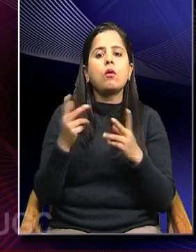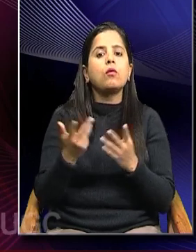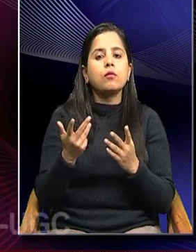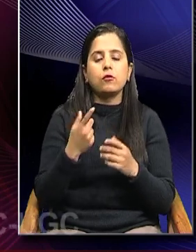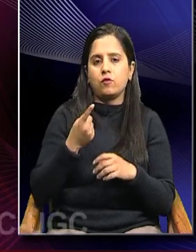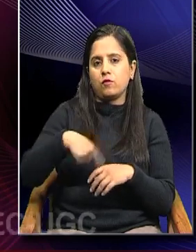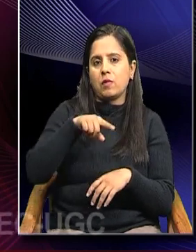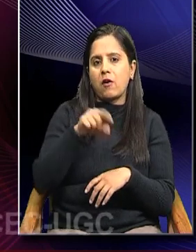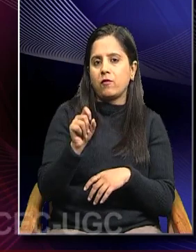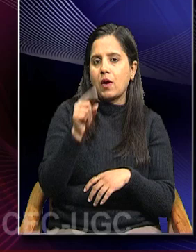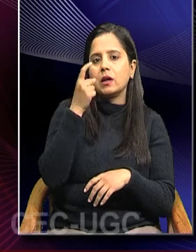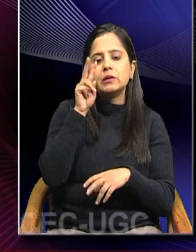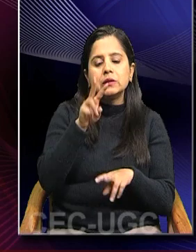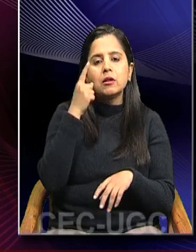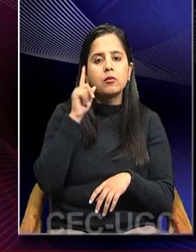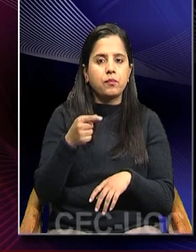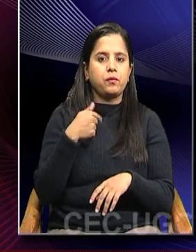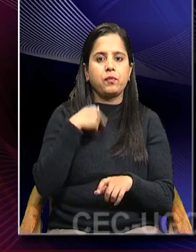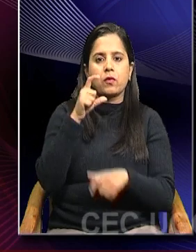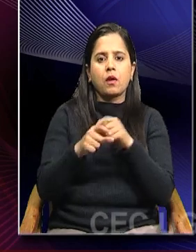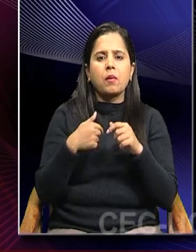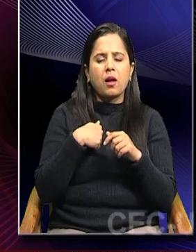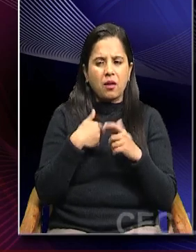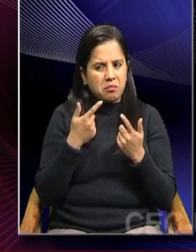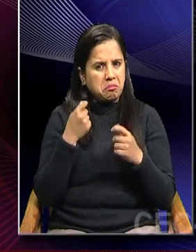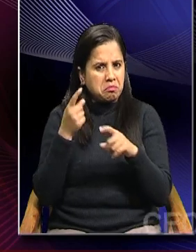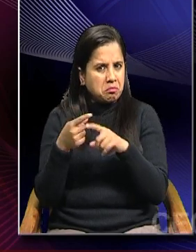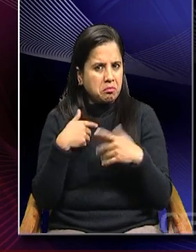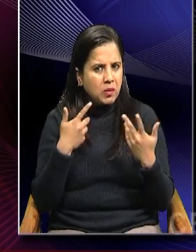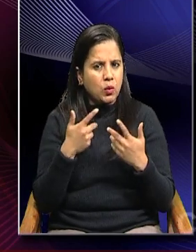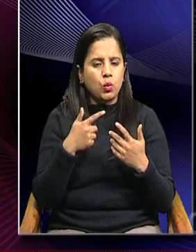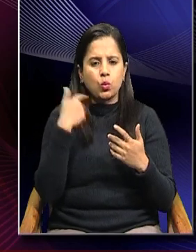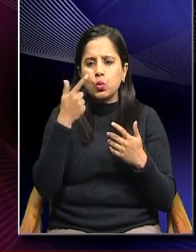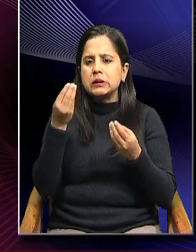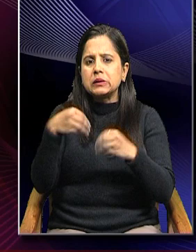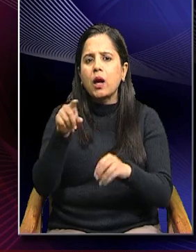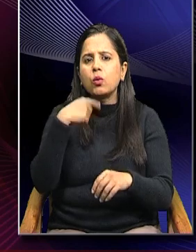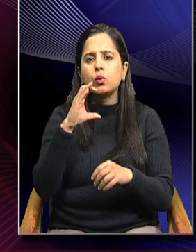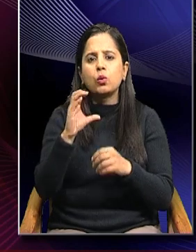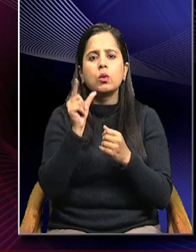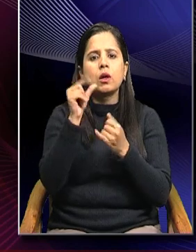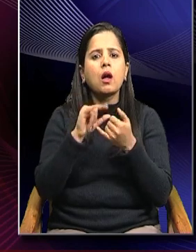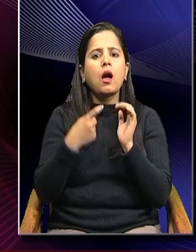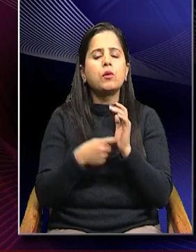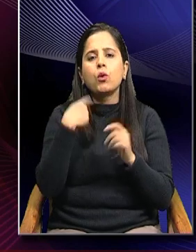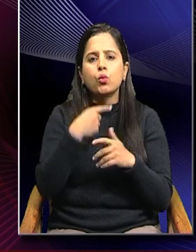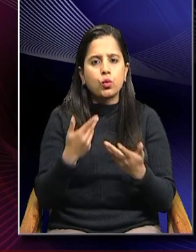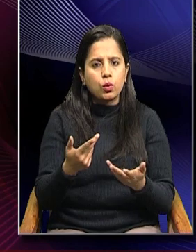I have to first understand as a company that where do I stand, who are my customers, so that market will